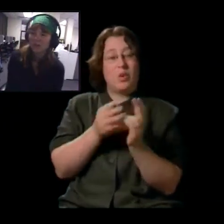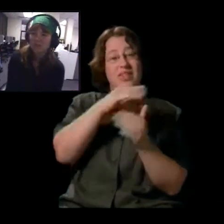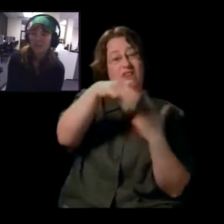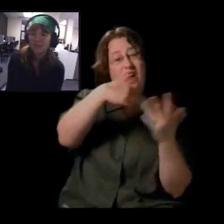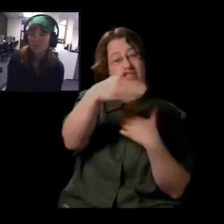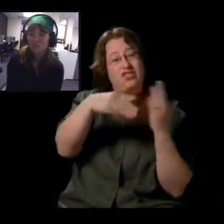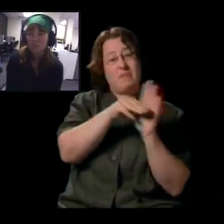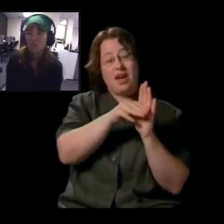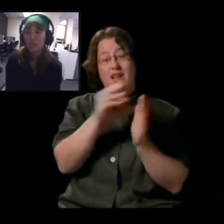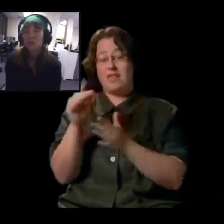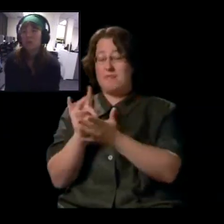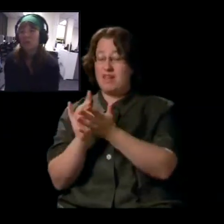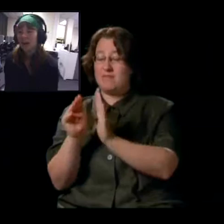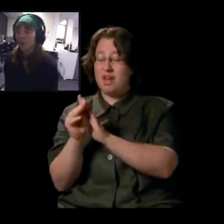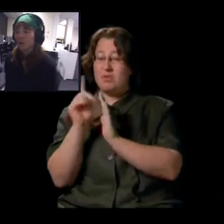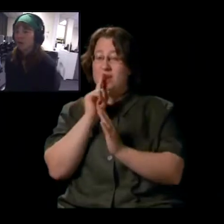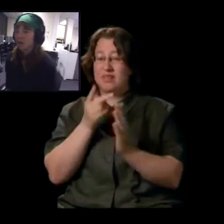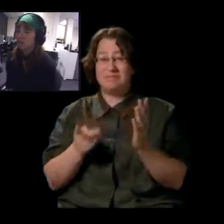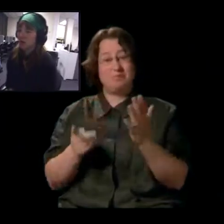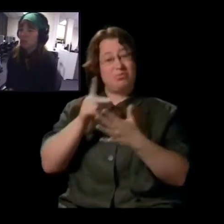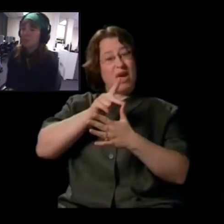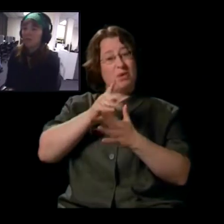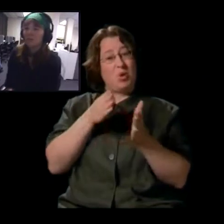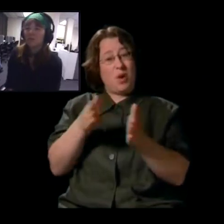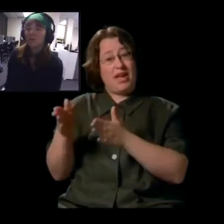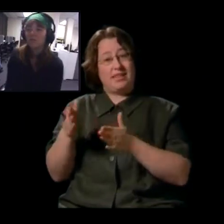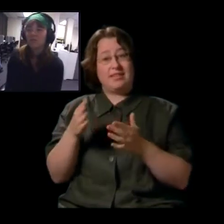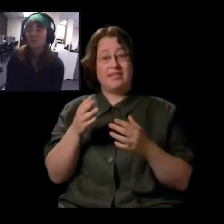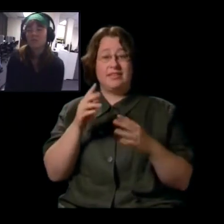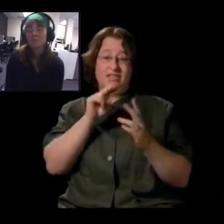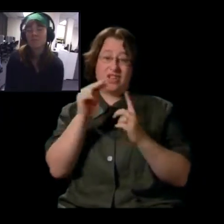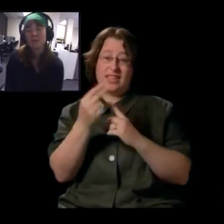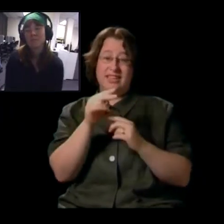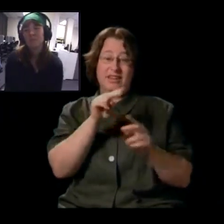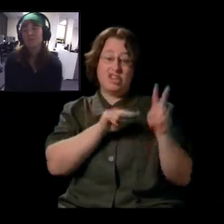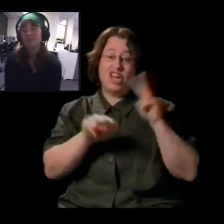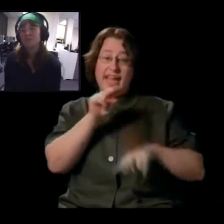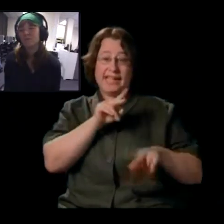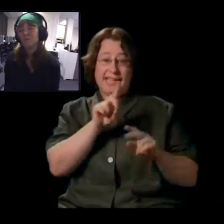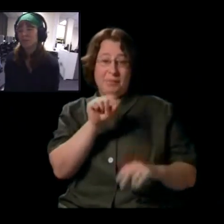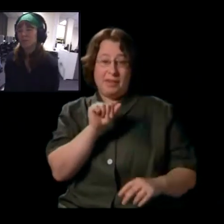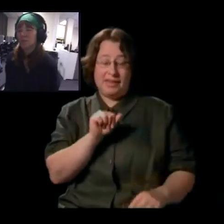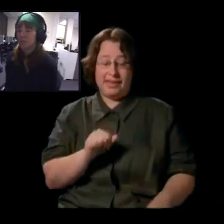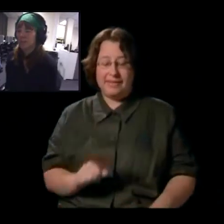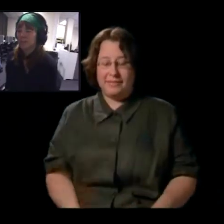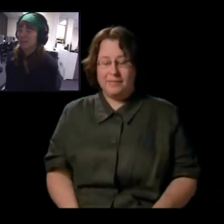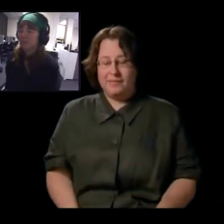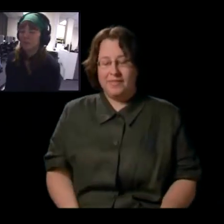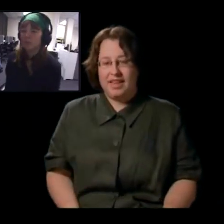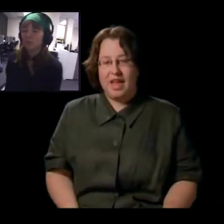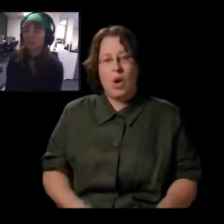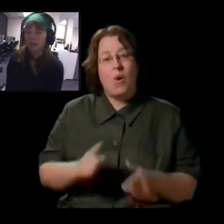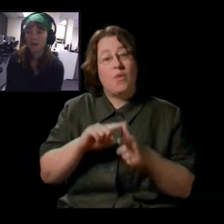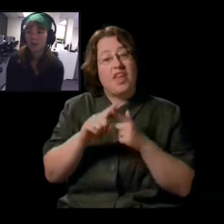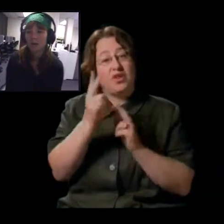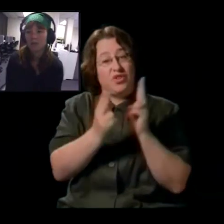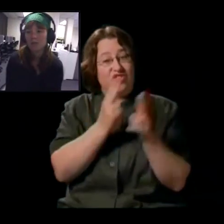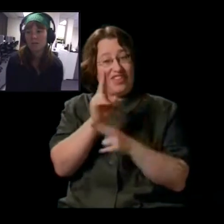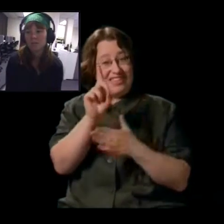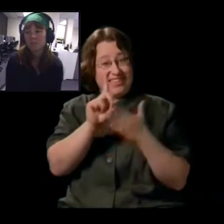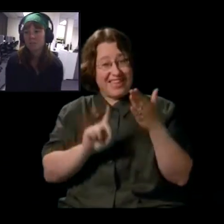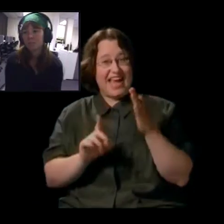well developed. So the interaction model and the medical model, those are the pretty much the only two perspectives that people really care